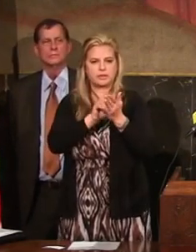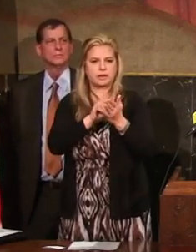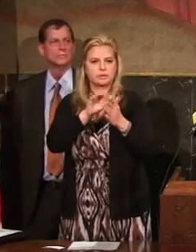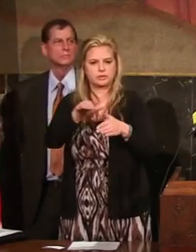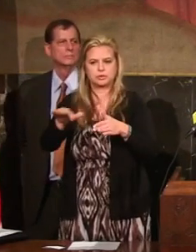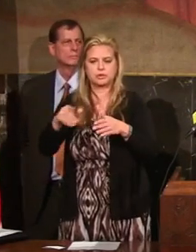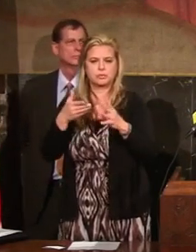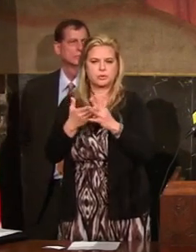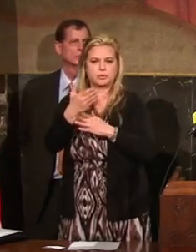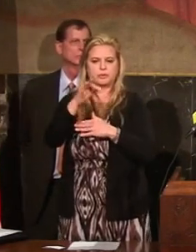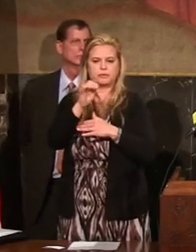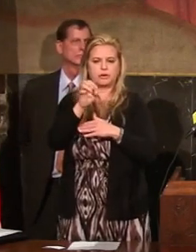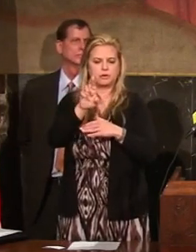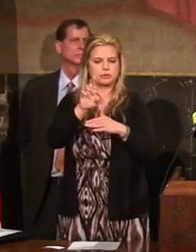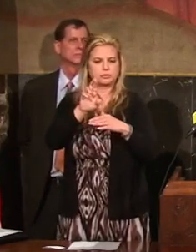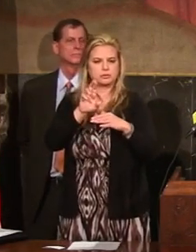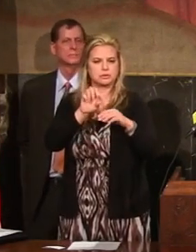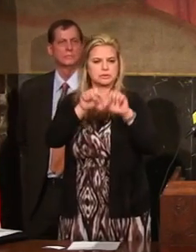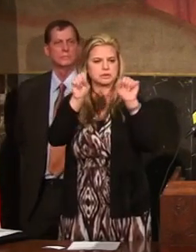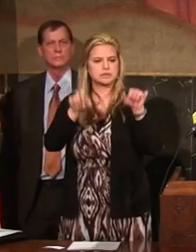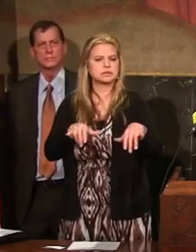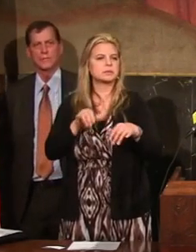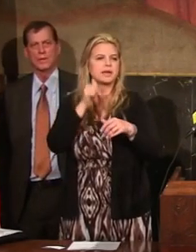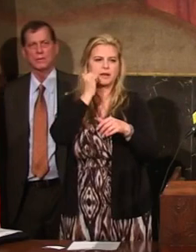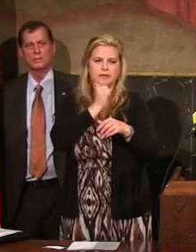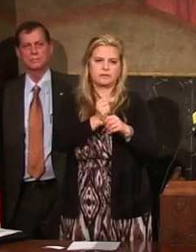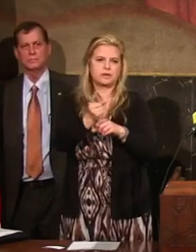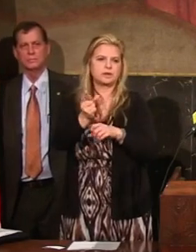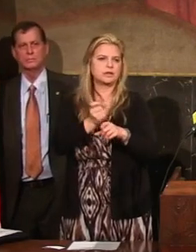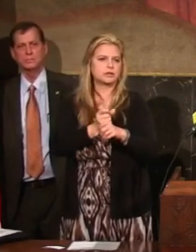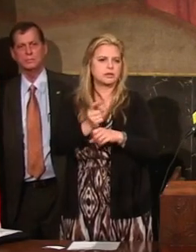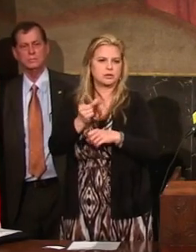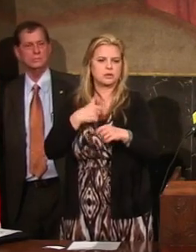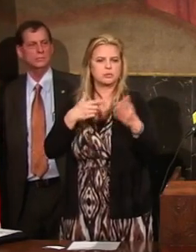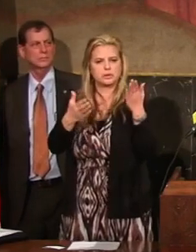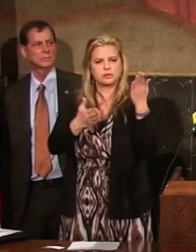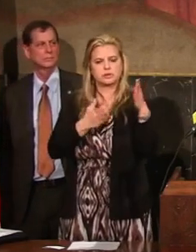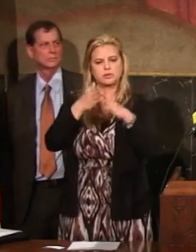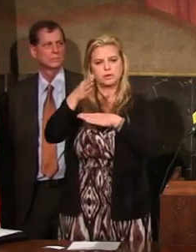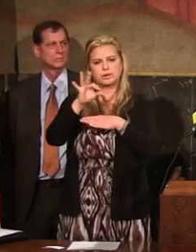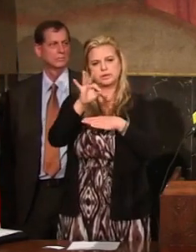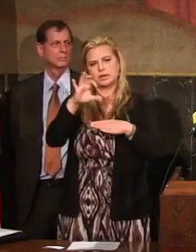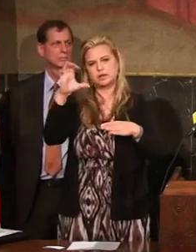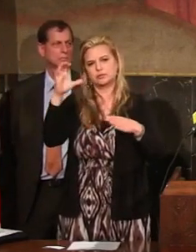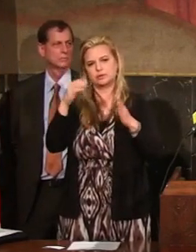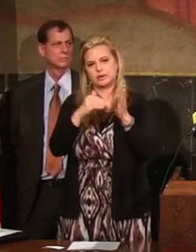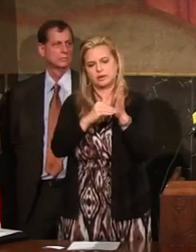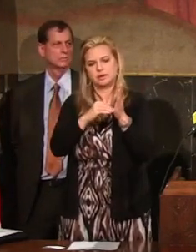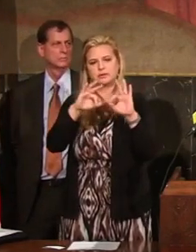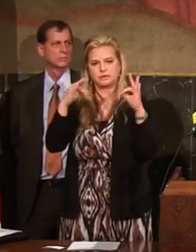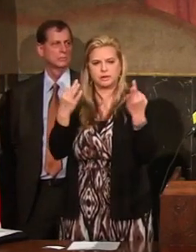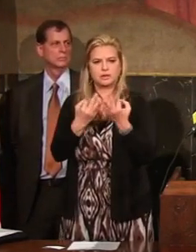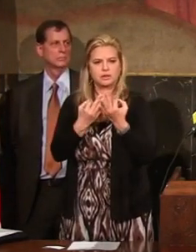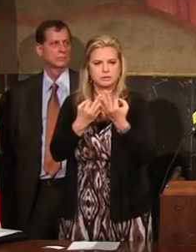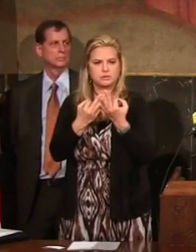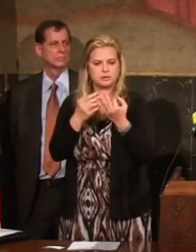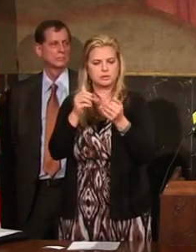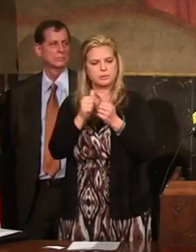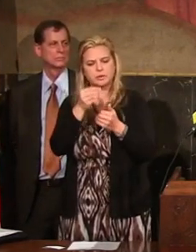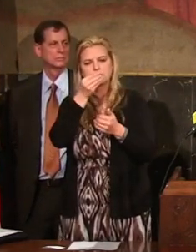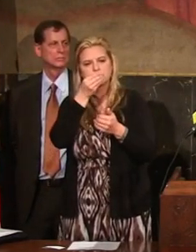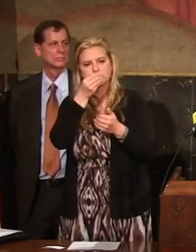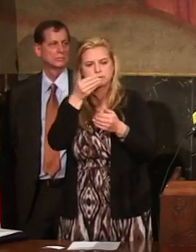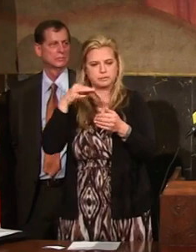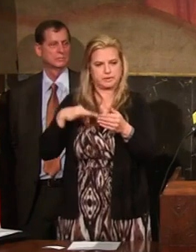the foster care system each year. We serve over 900,000 families with food